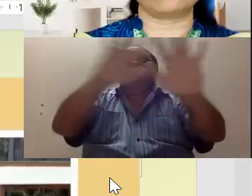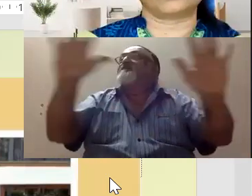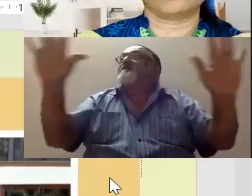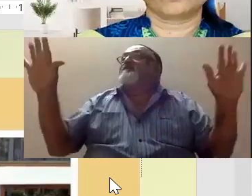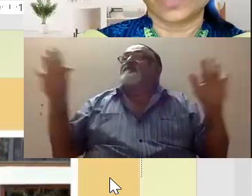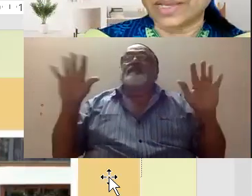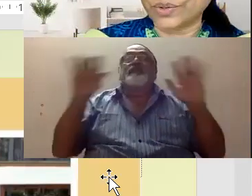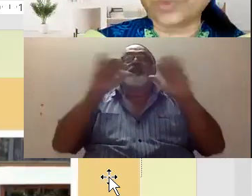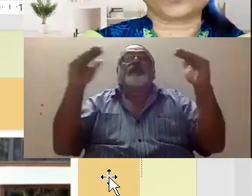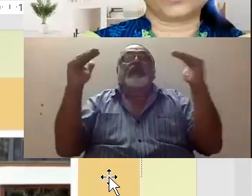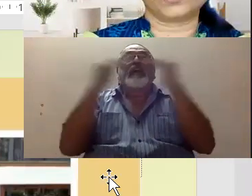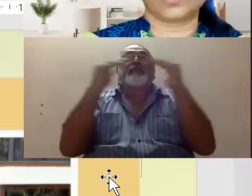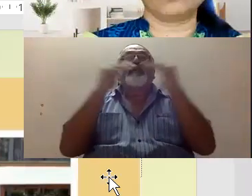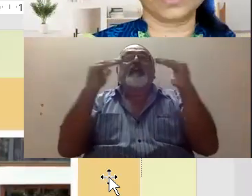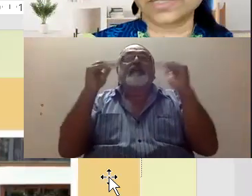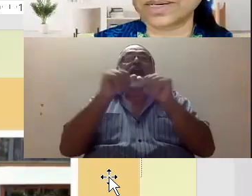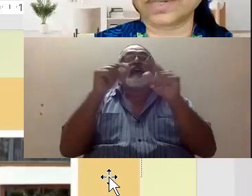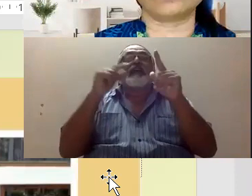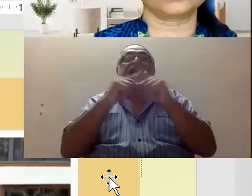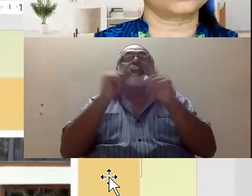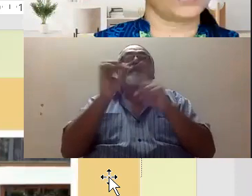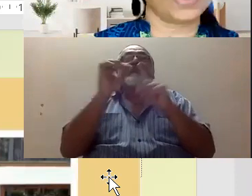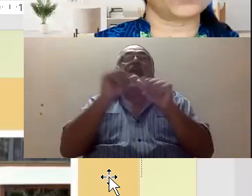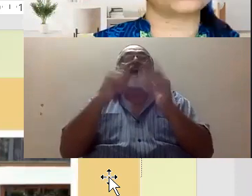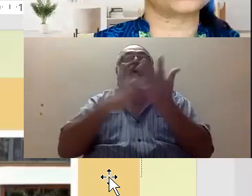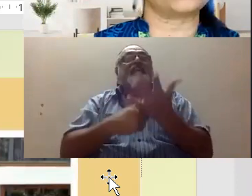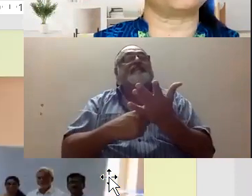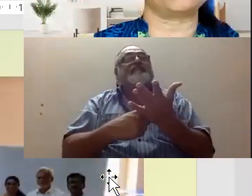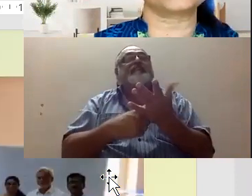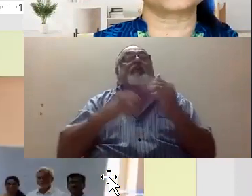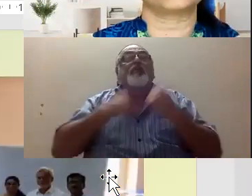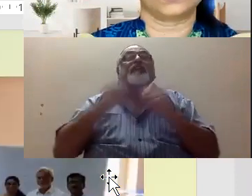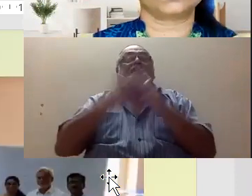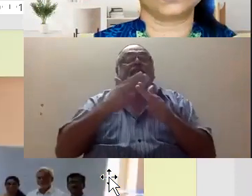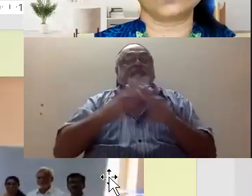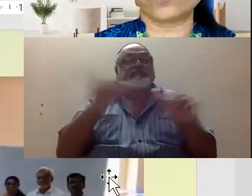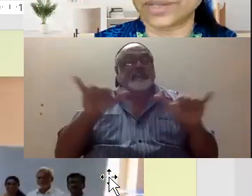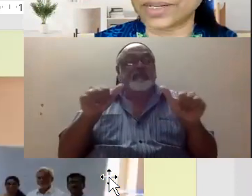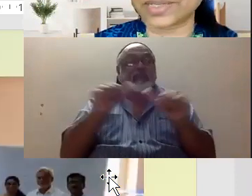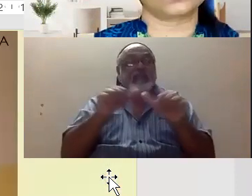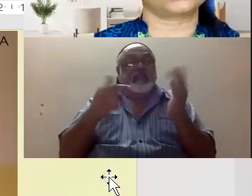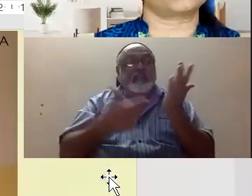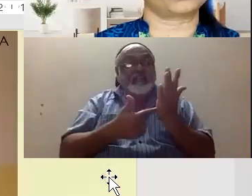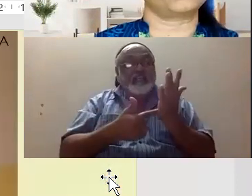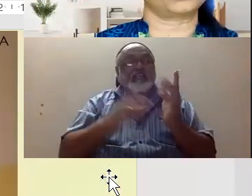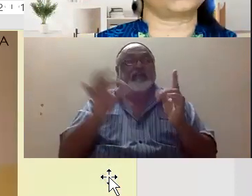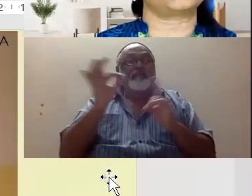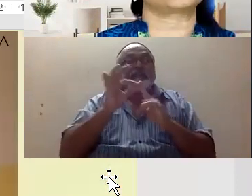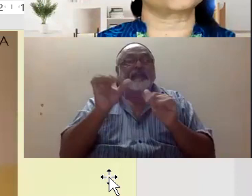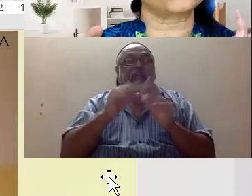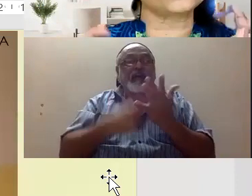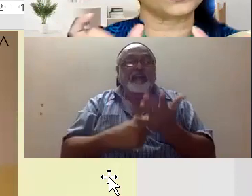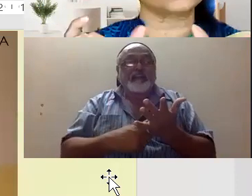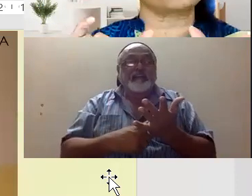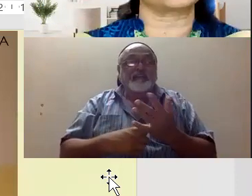same level. So embrace diversity and inclusion always, and think of this entrepreneurial,